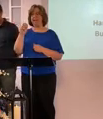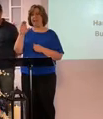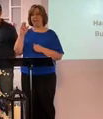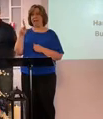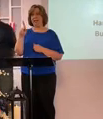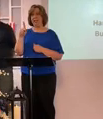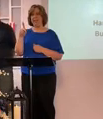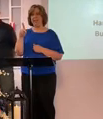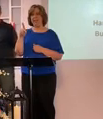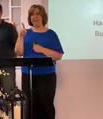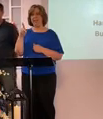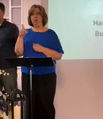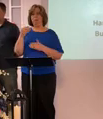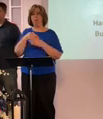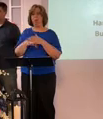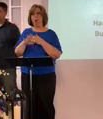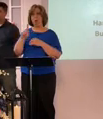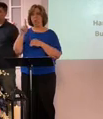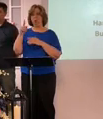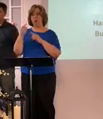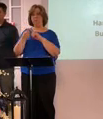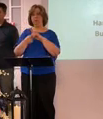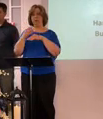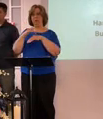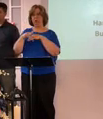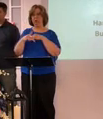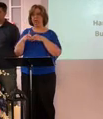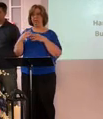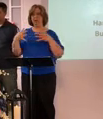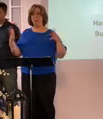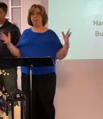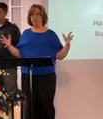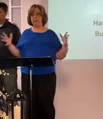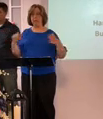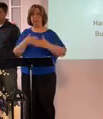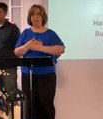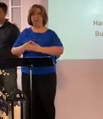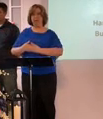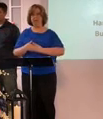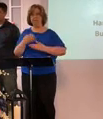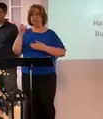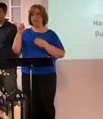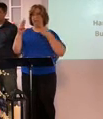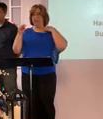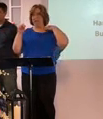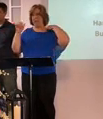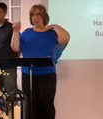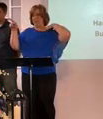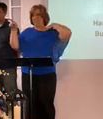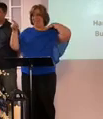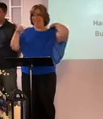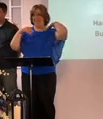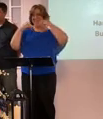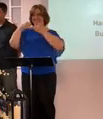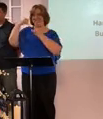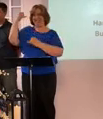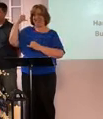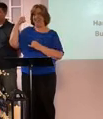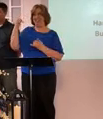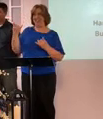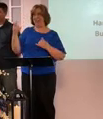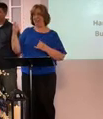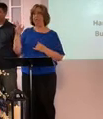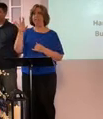So a month early was scary first, but they were huge. Emma, my skinniest child in the house,